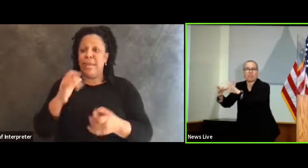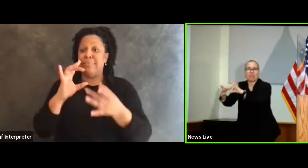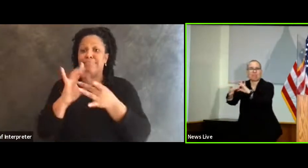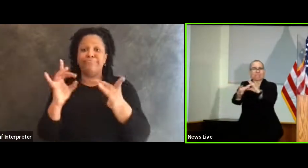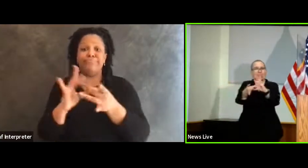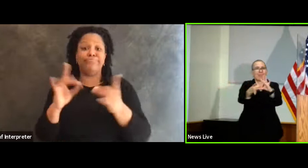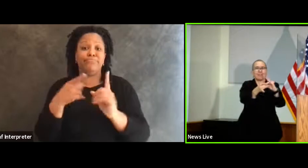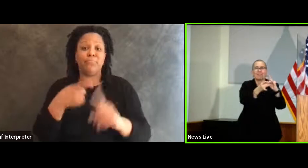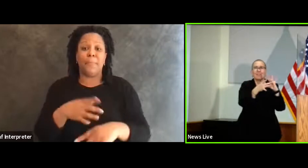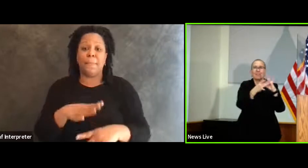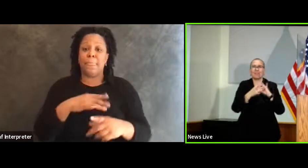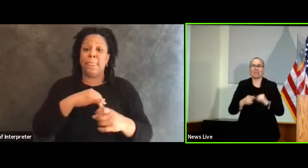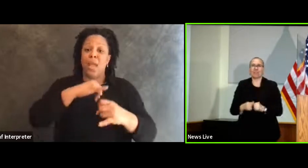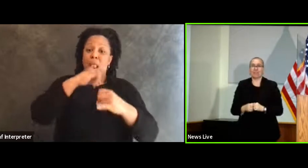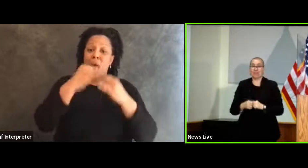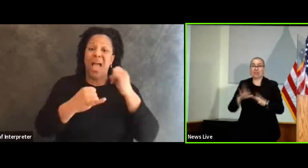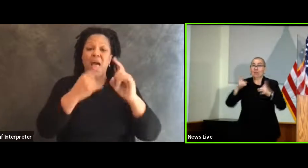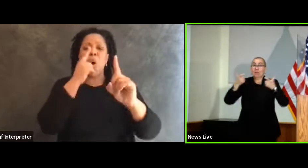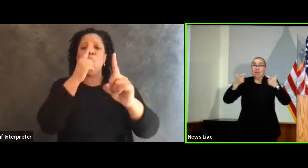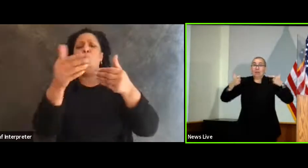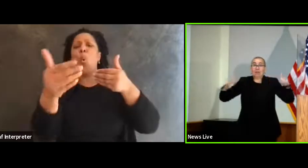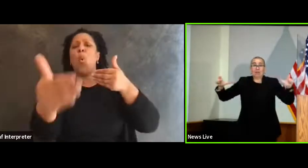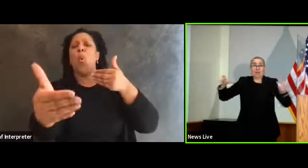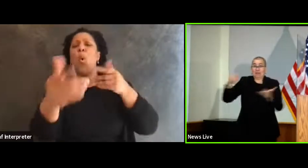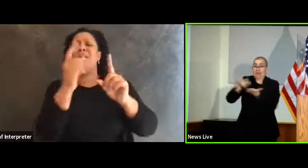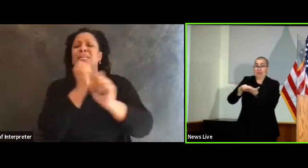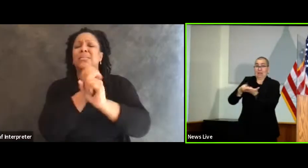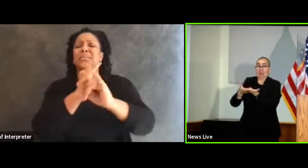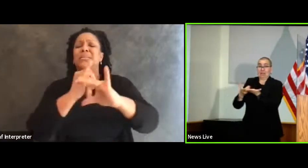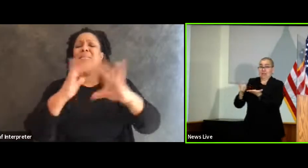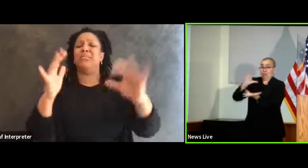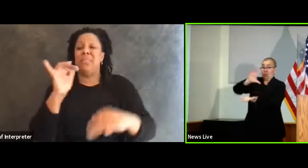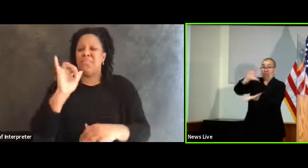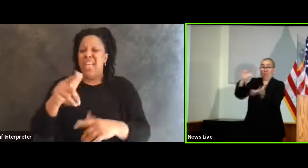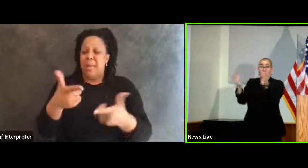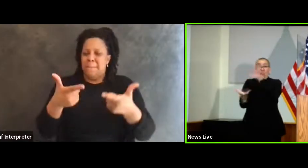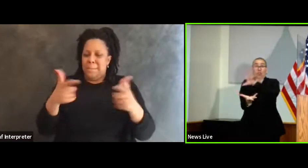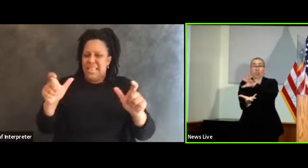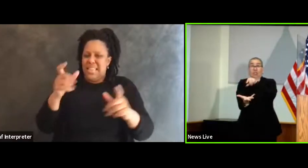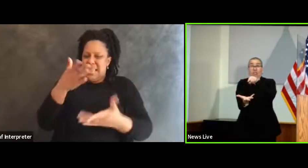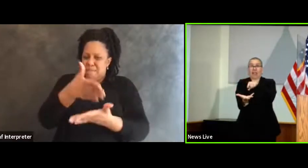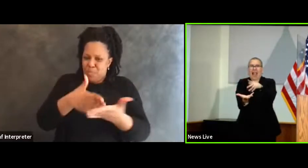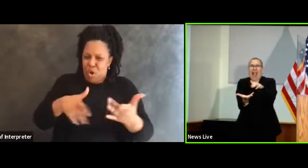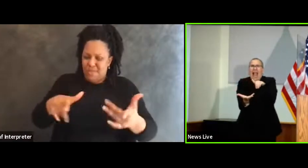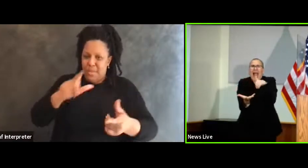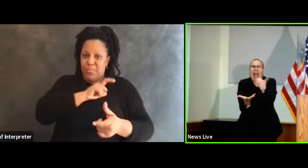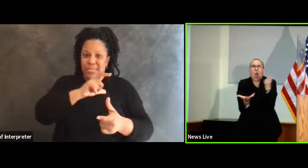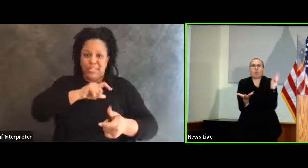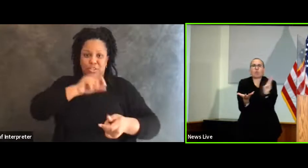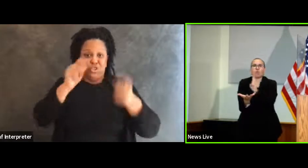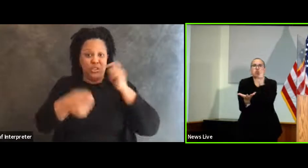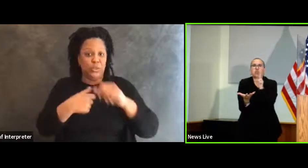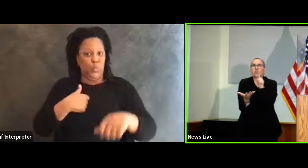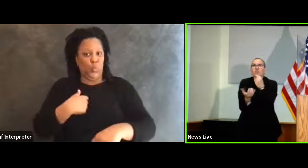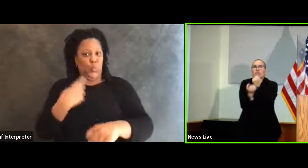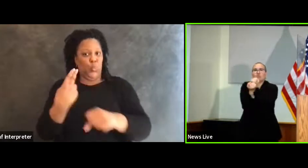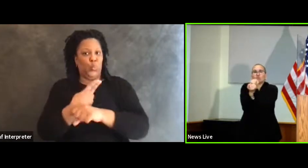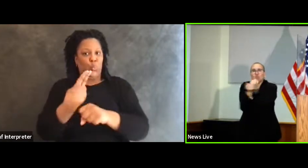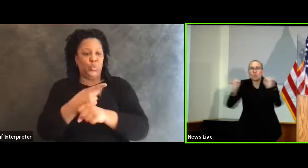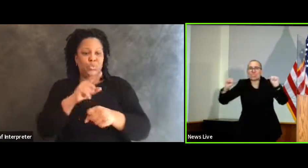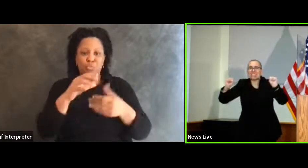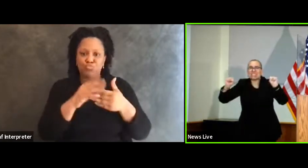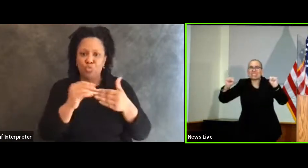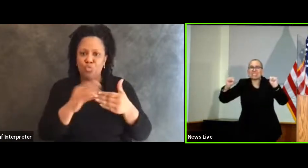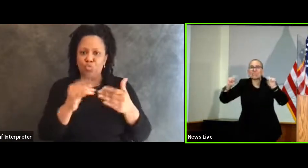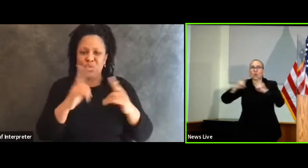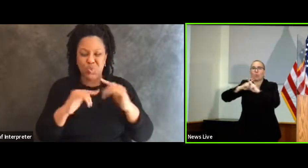would argue that a big chunk of this reform that we're talking about is how we use these Rescue Act dollars to close the achievement gap, close the home ownership